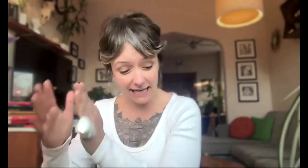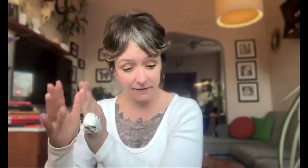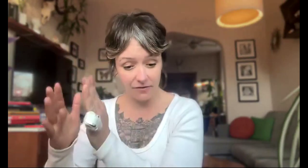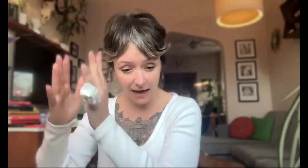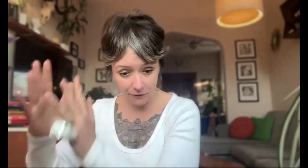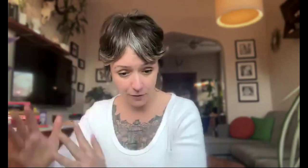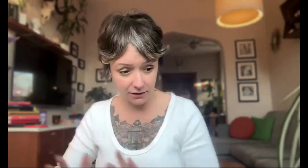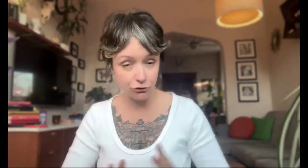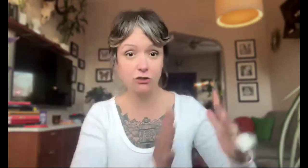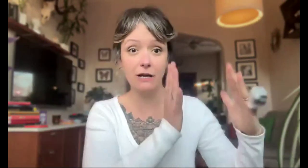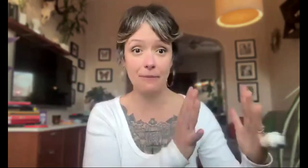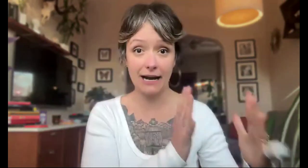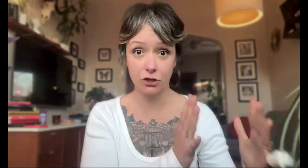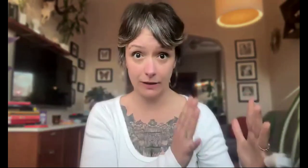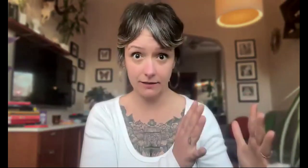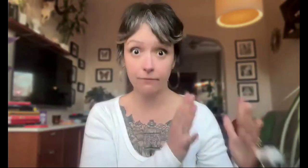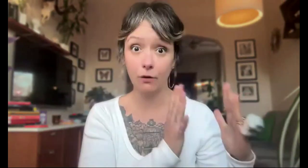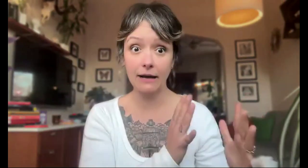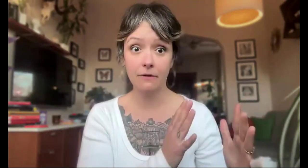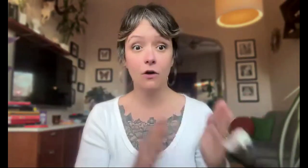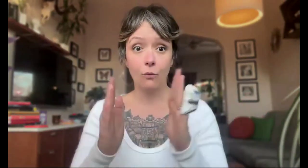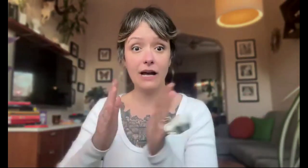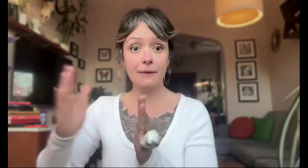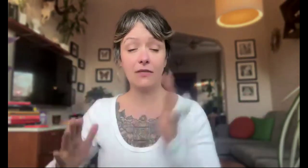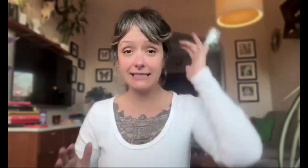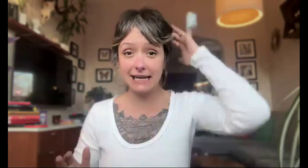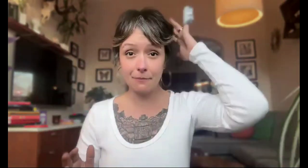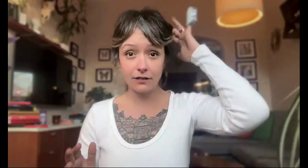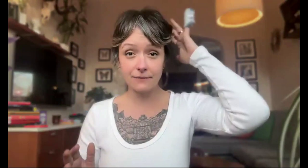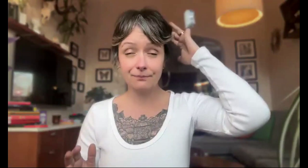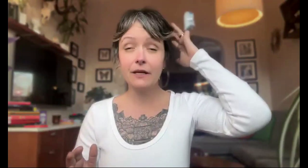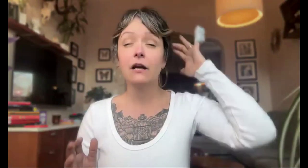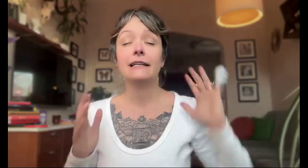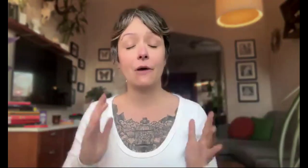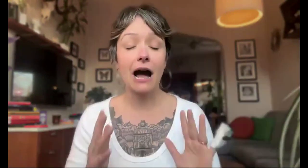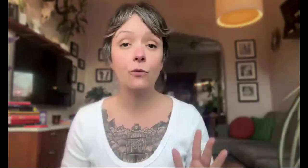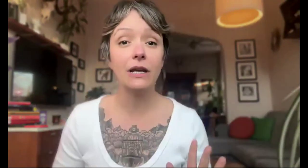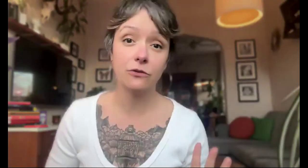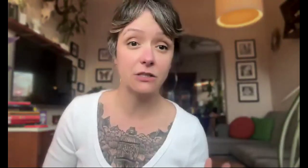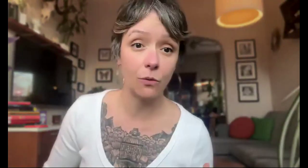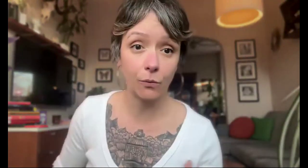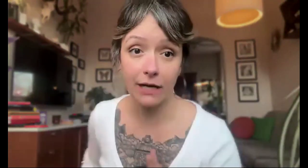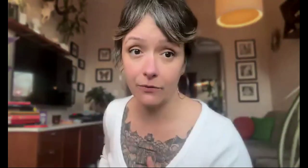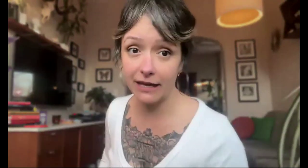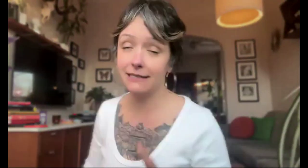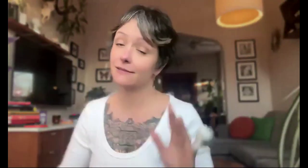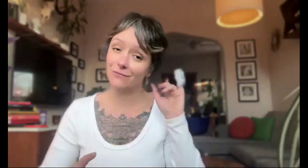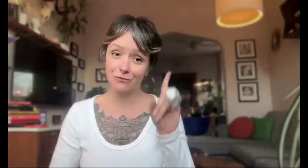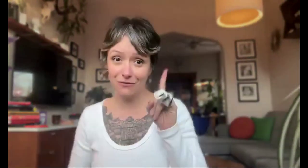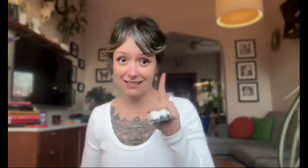give them the resolution to get back to it. Okay. We come in on that second part. Now, how do we do this when we're working with kids? You know